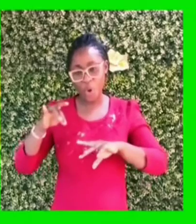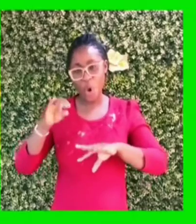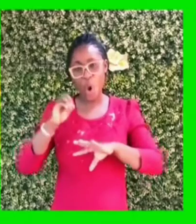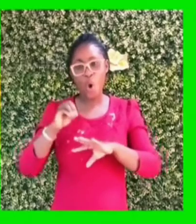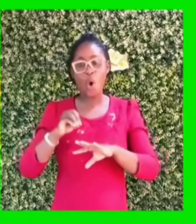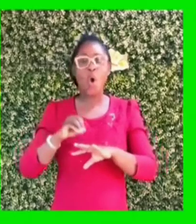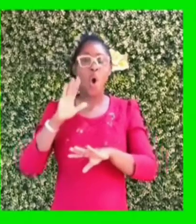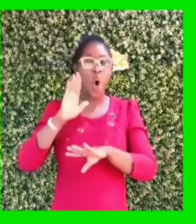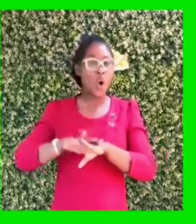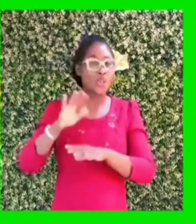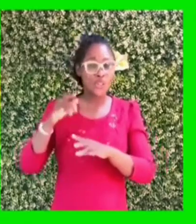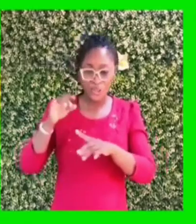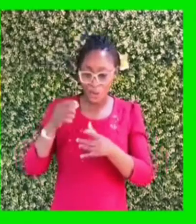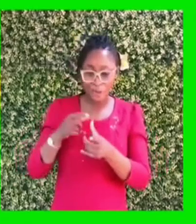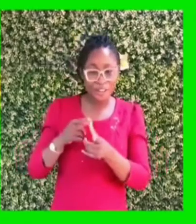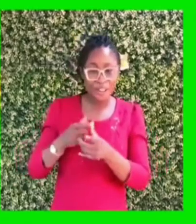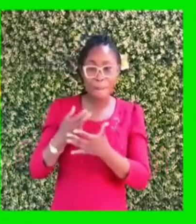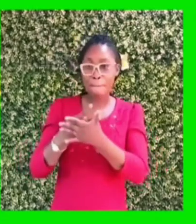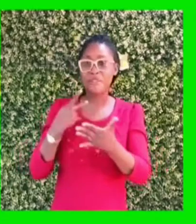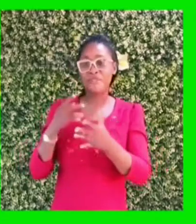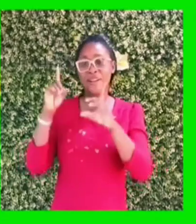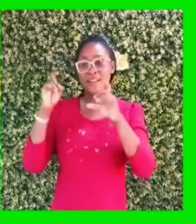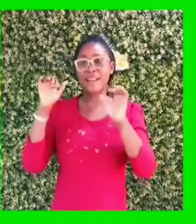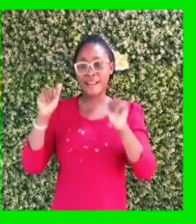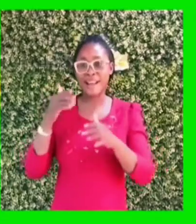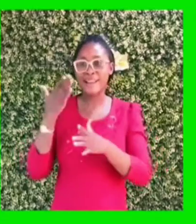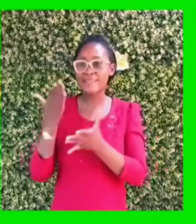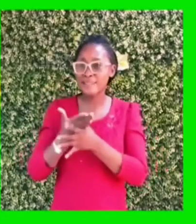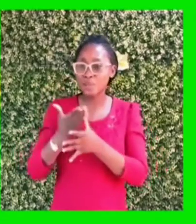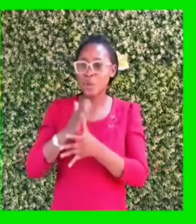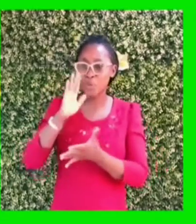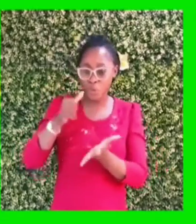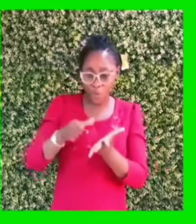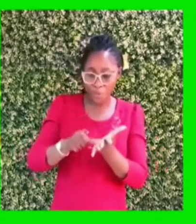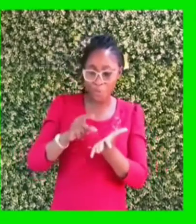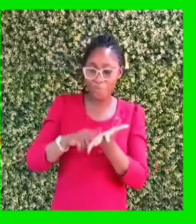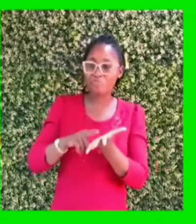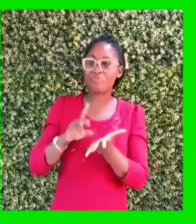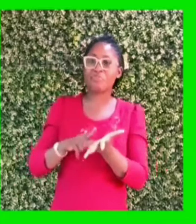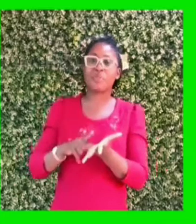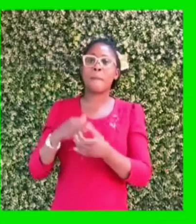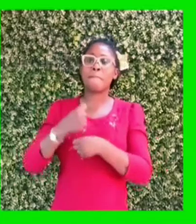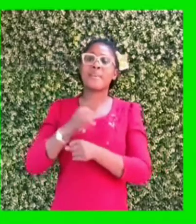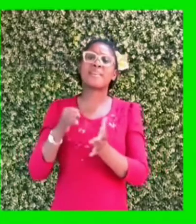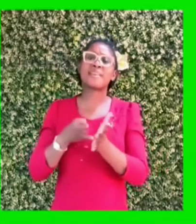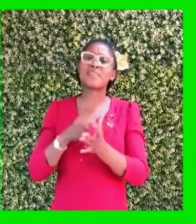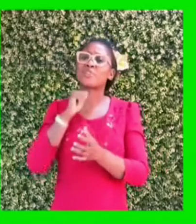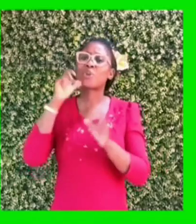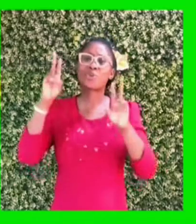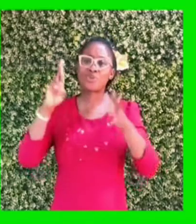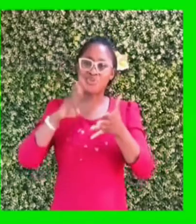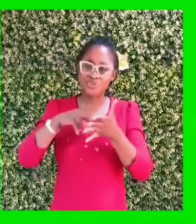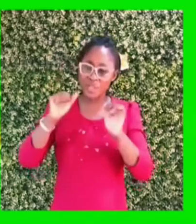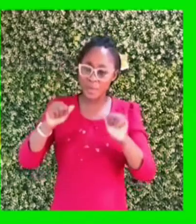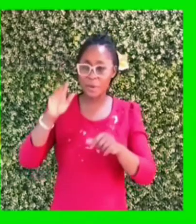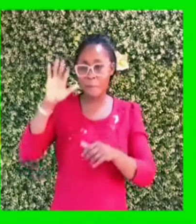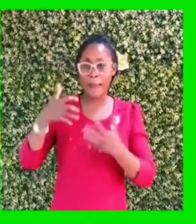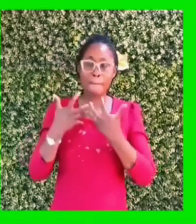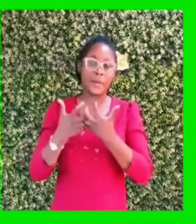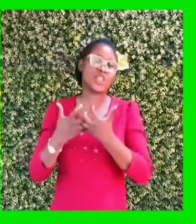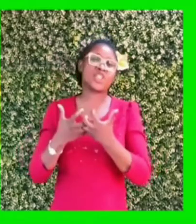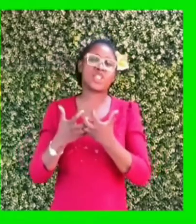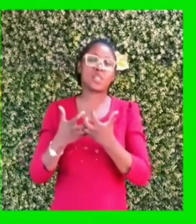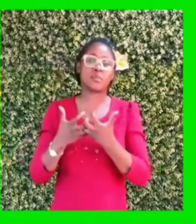on your fingers prior to the examination can alter your fingerprints, thereby making it unreadable by the